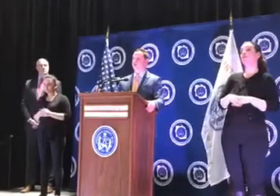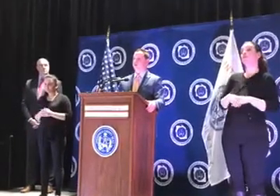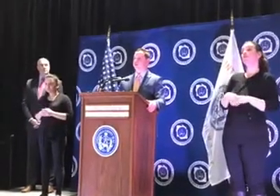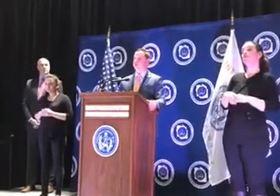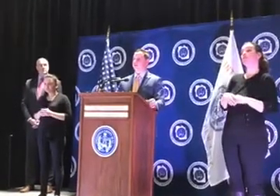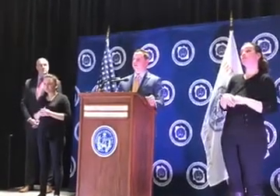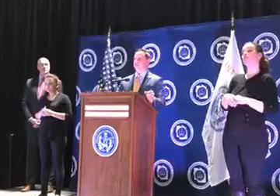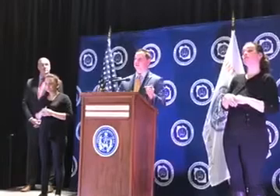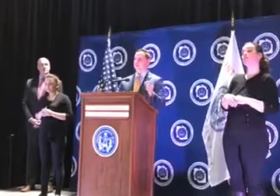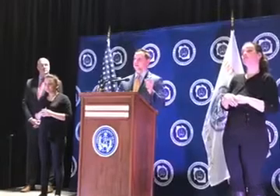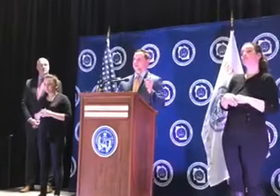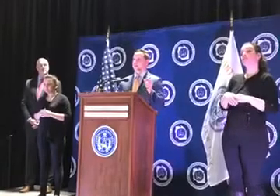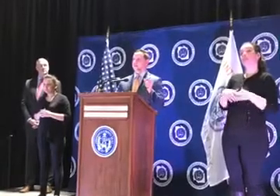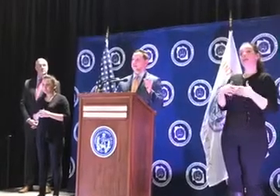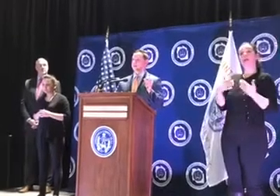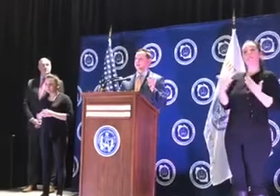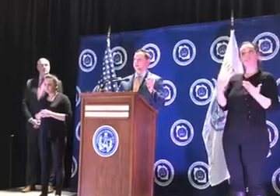so